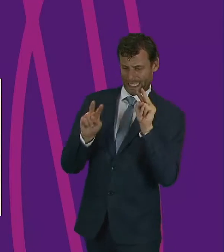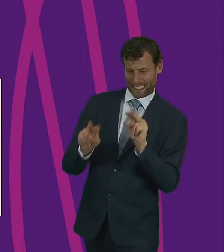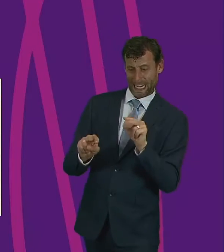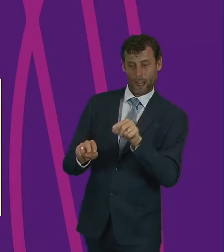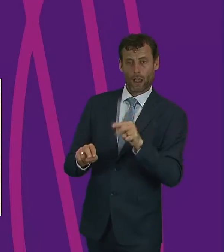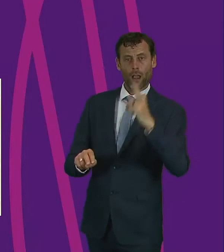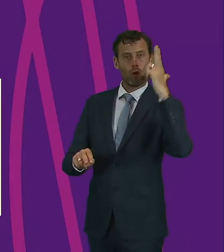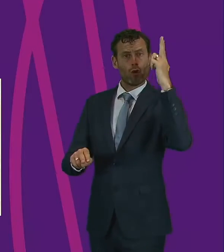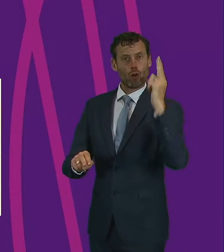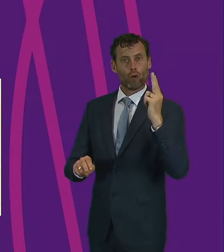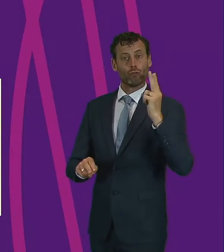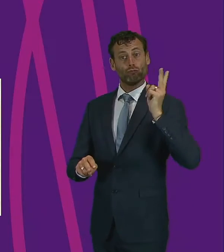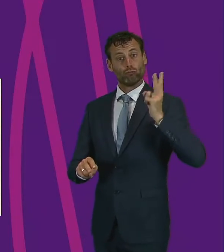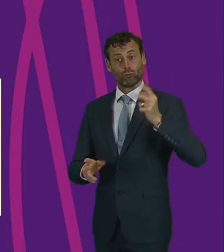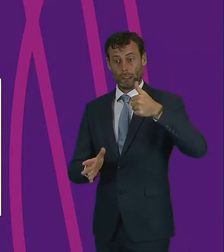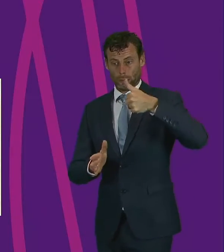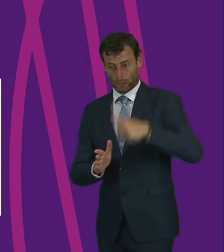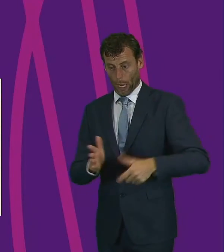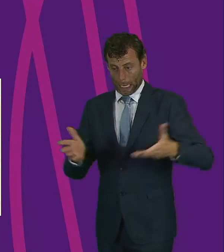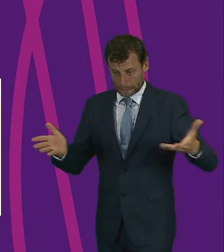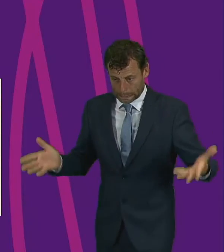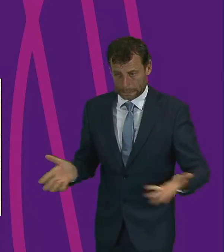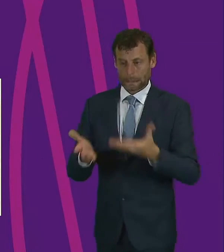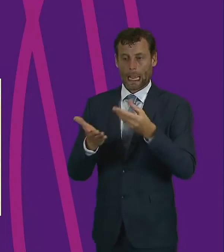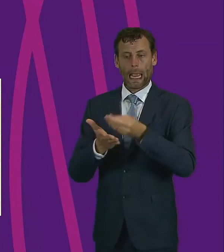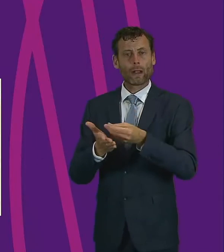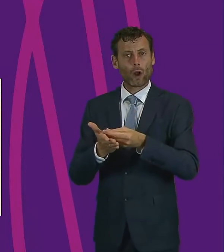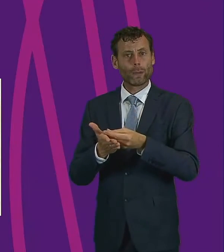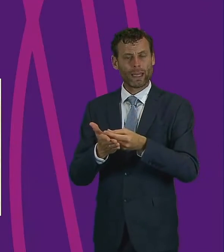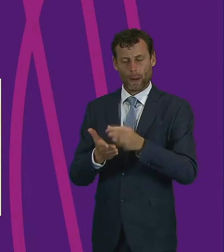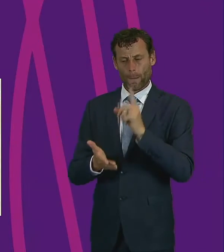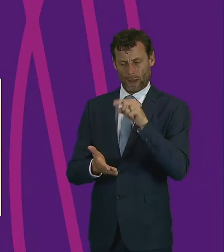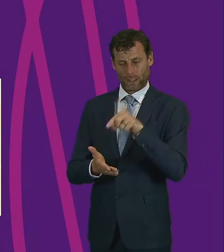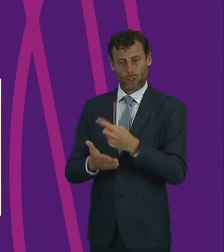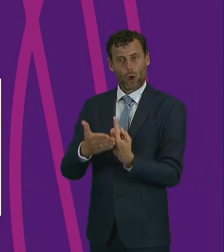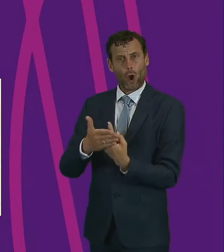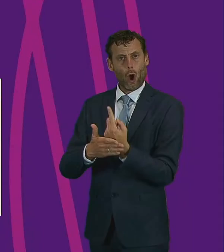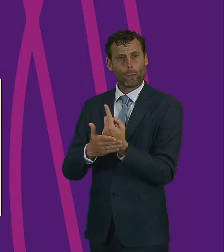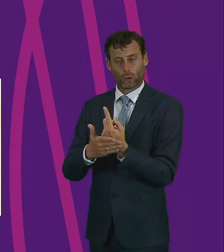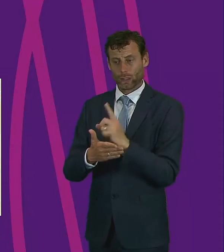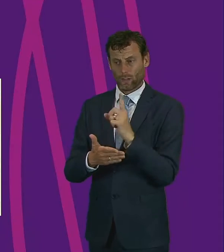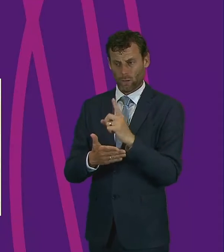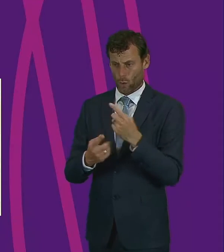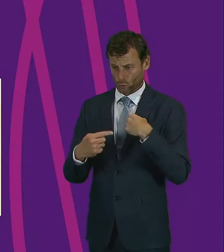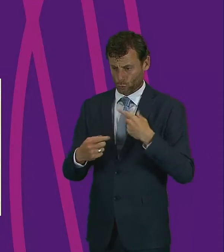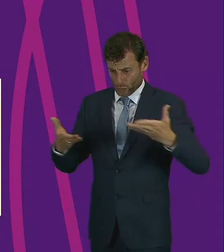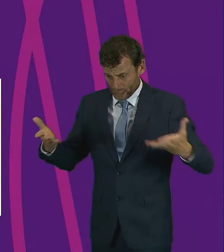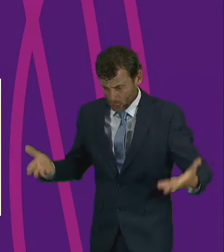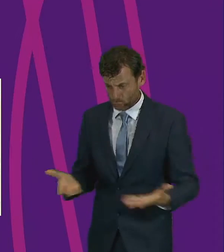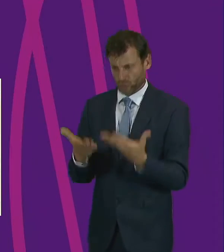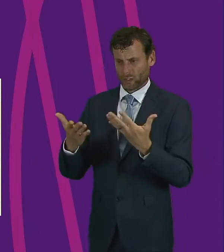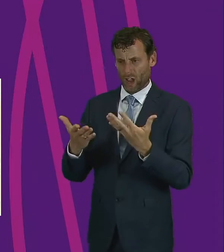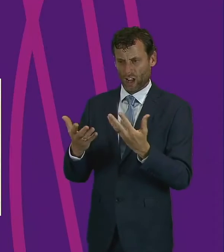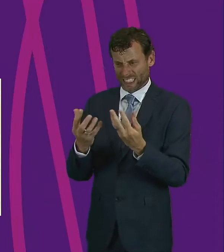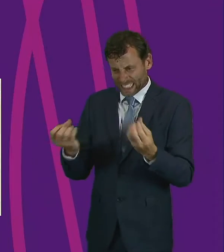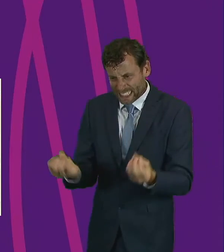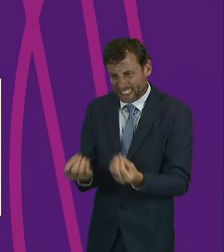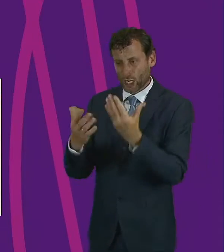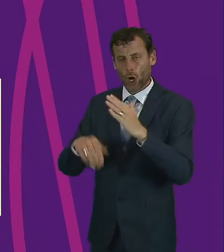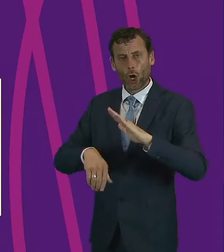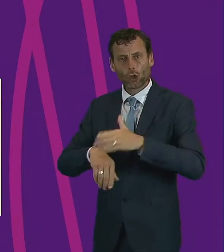opportunity to fully embed the principles that we have all signed up to of a green economy for Scotland. So, Presiding Officer,